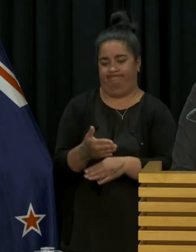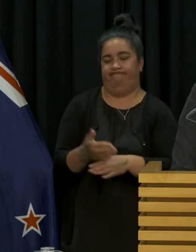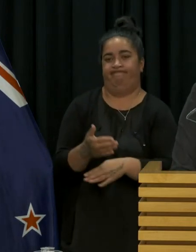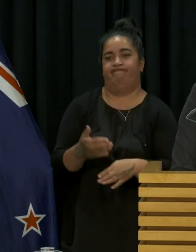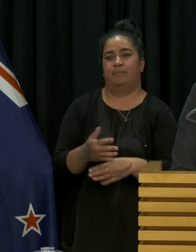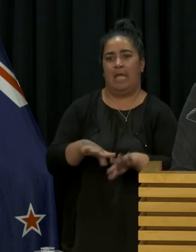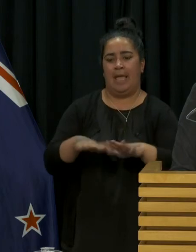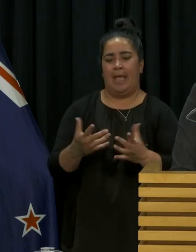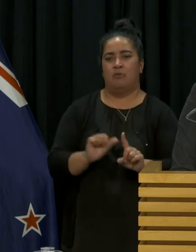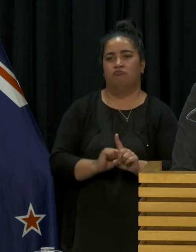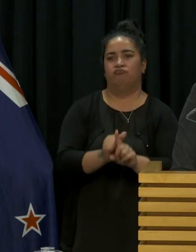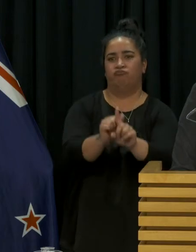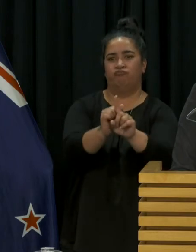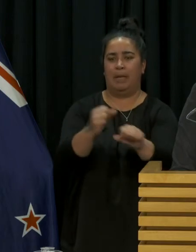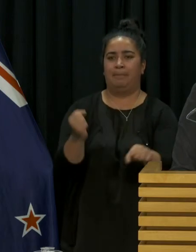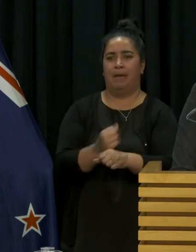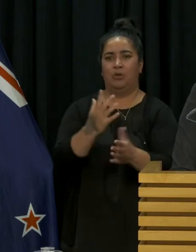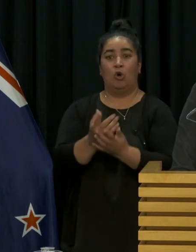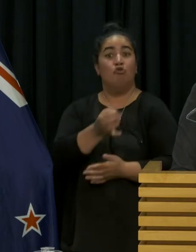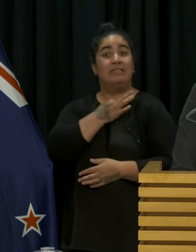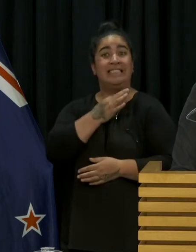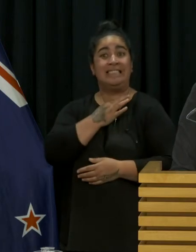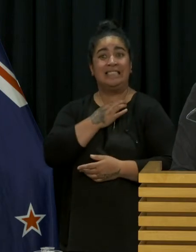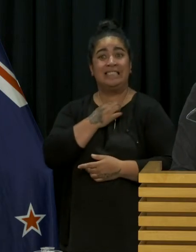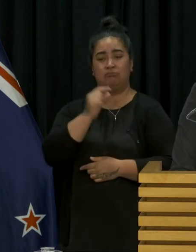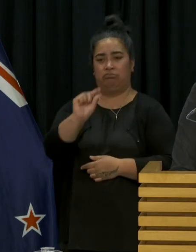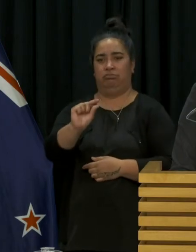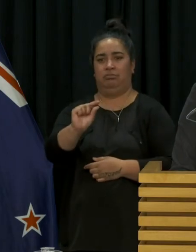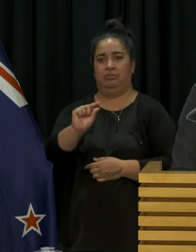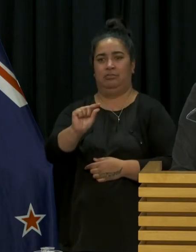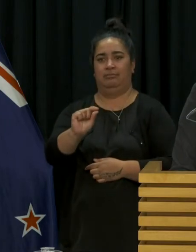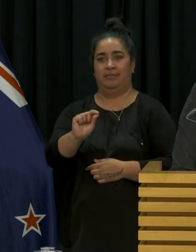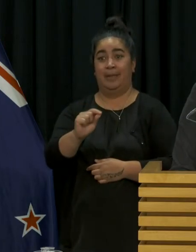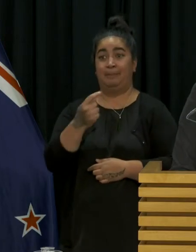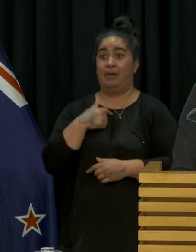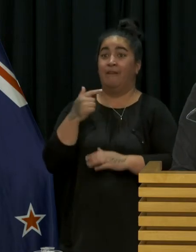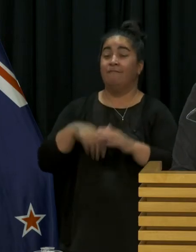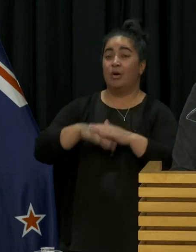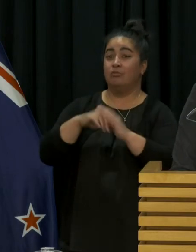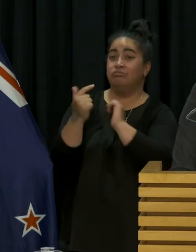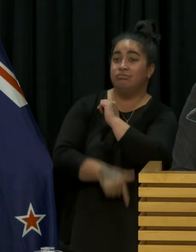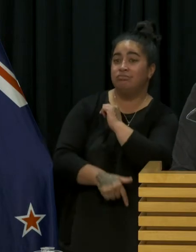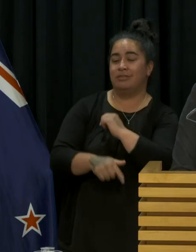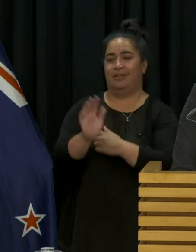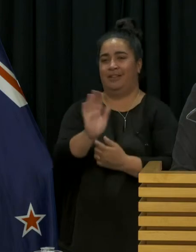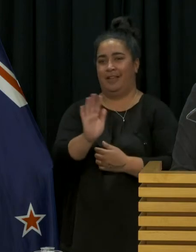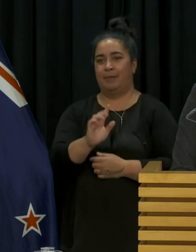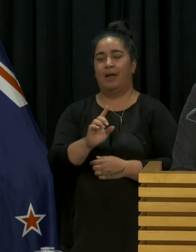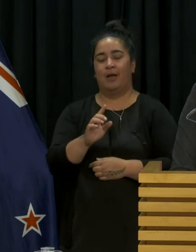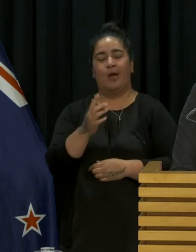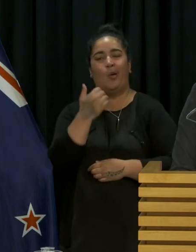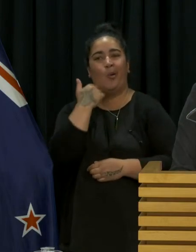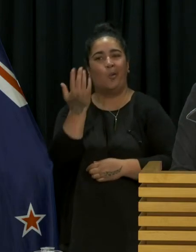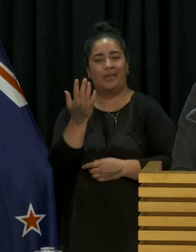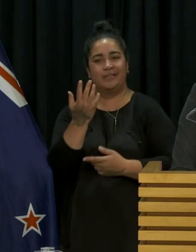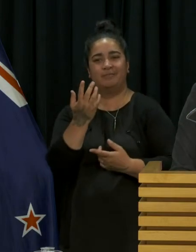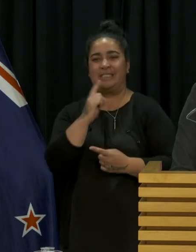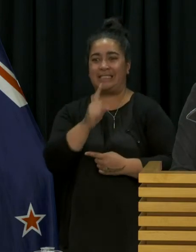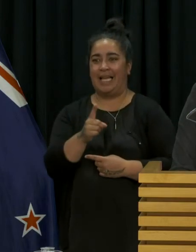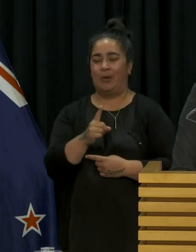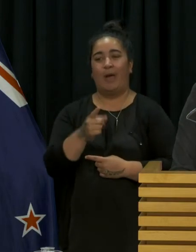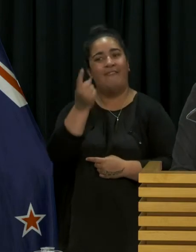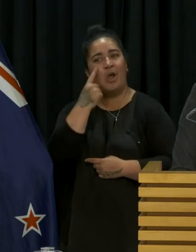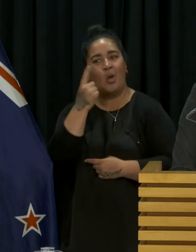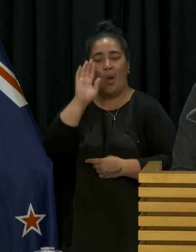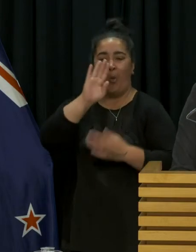we can minimise risk. So without going into some of the detail on that, it's fair to say we're always looking at options like that, and we are at the